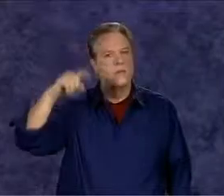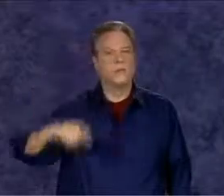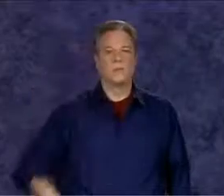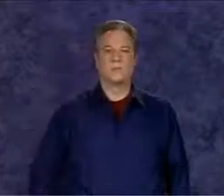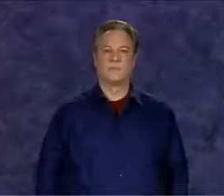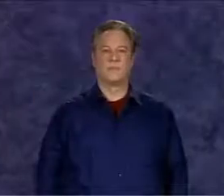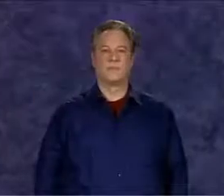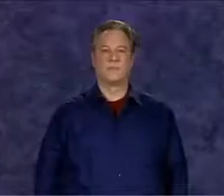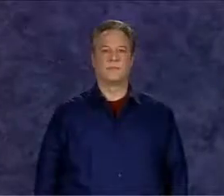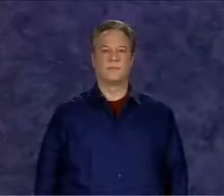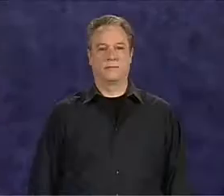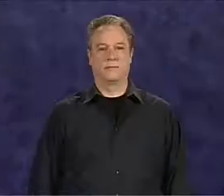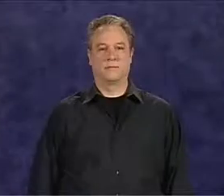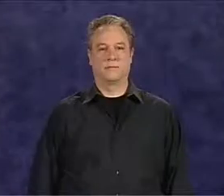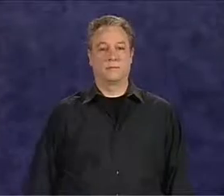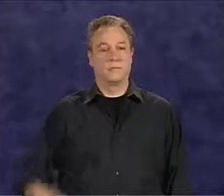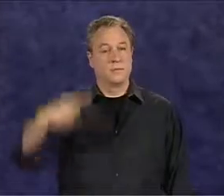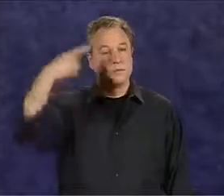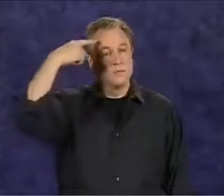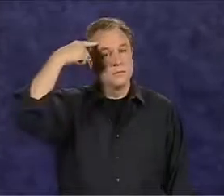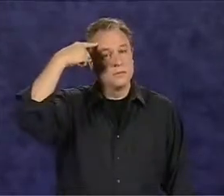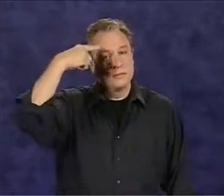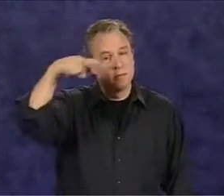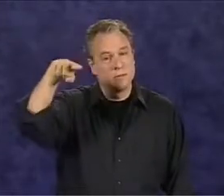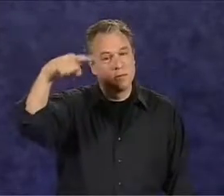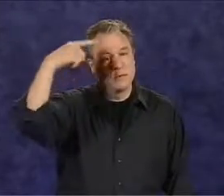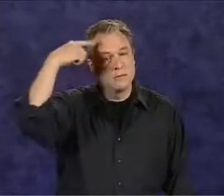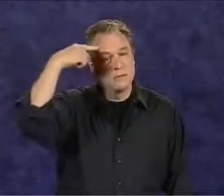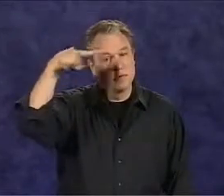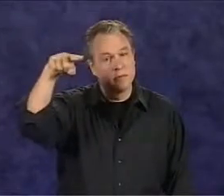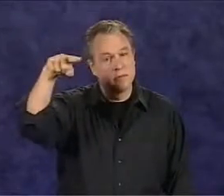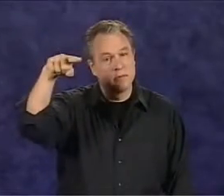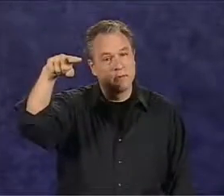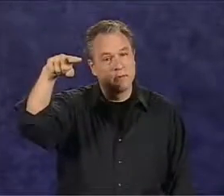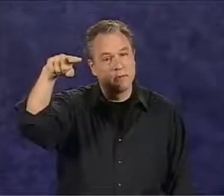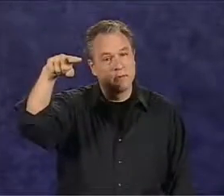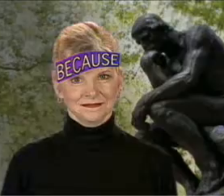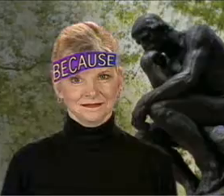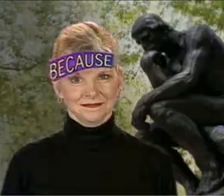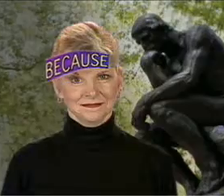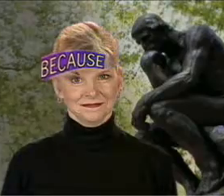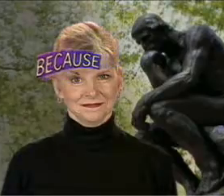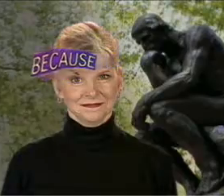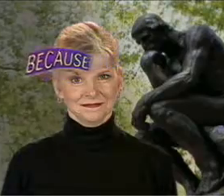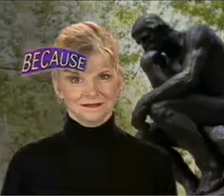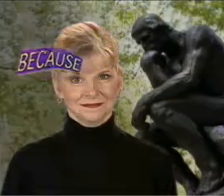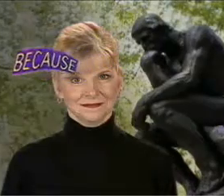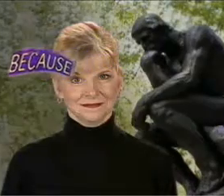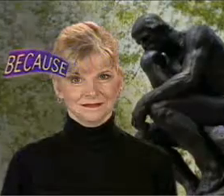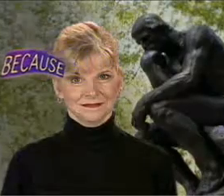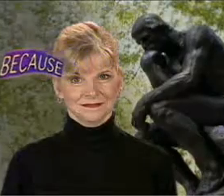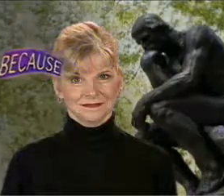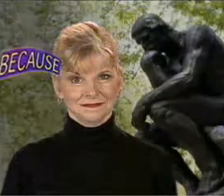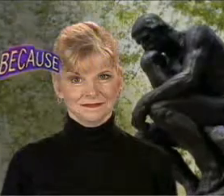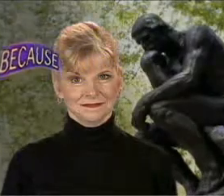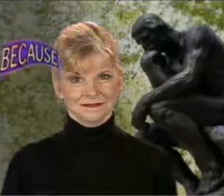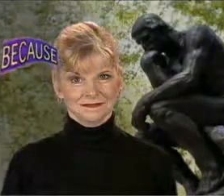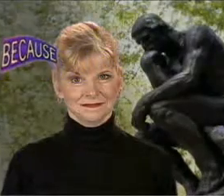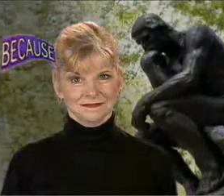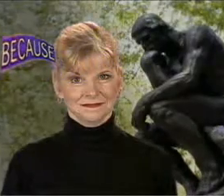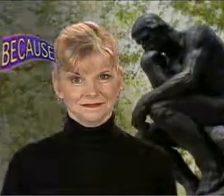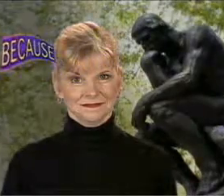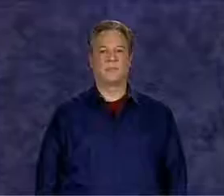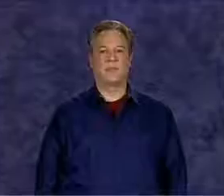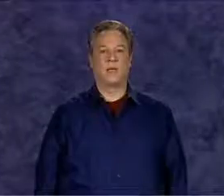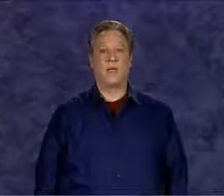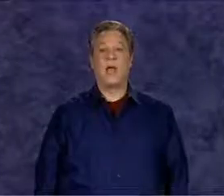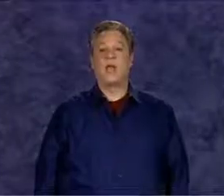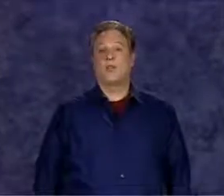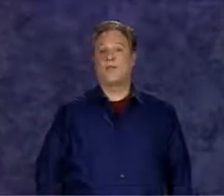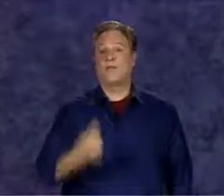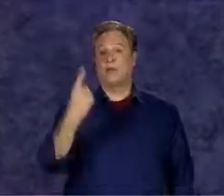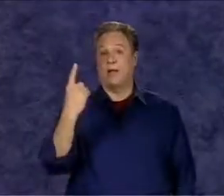the